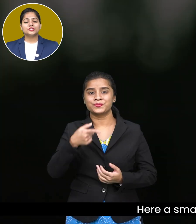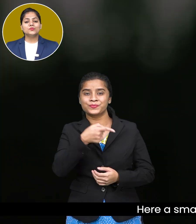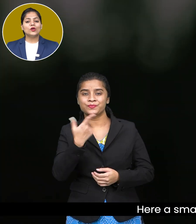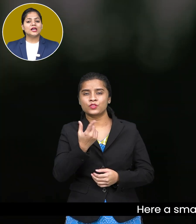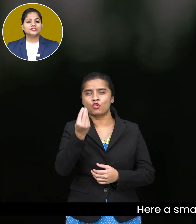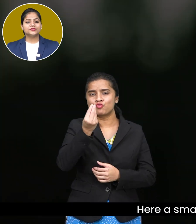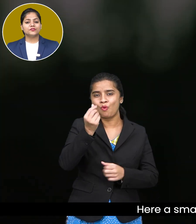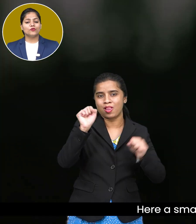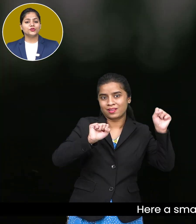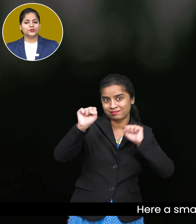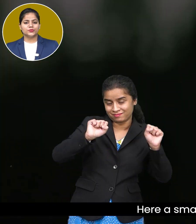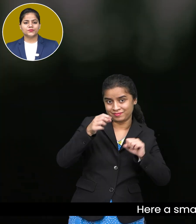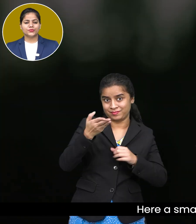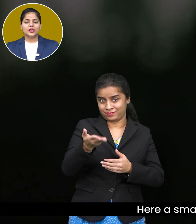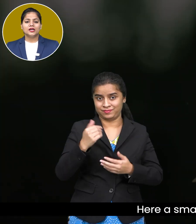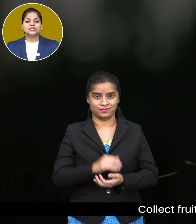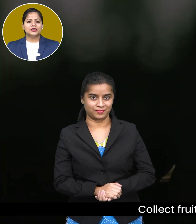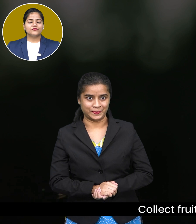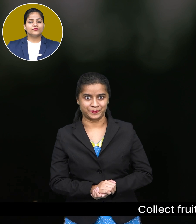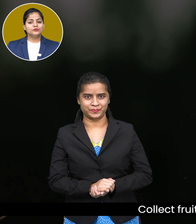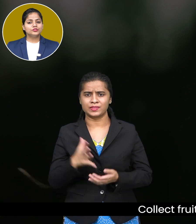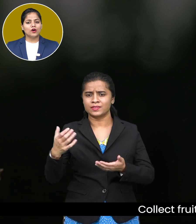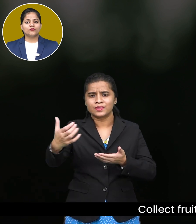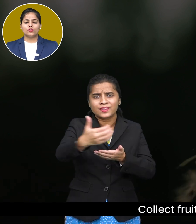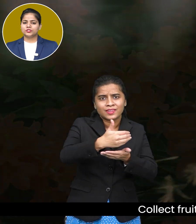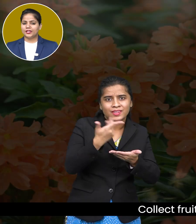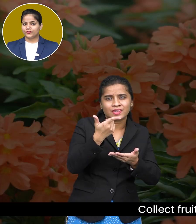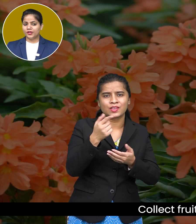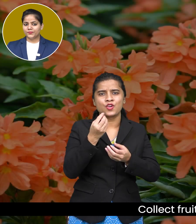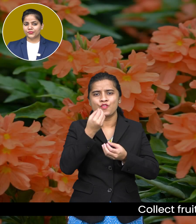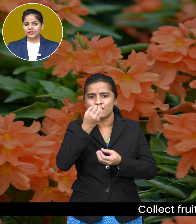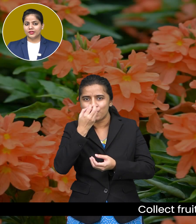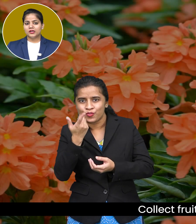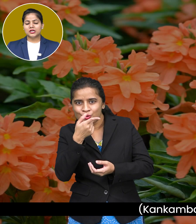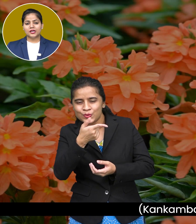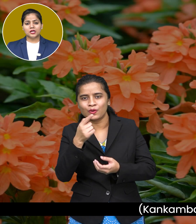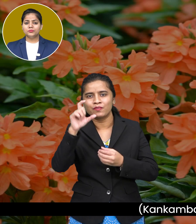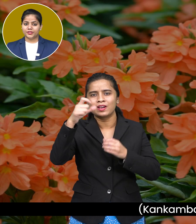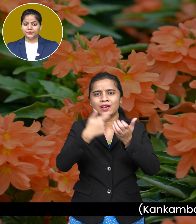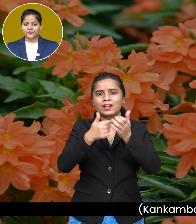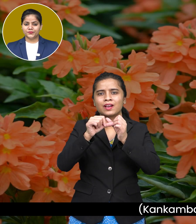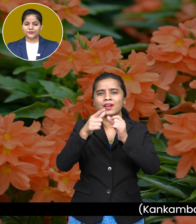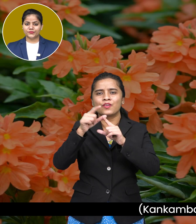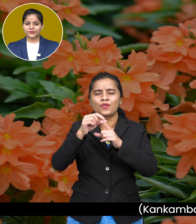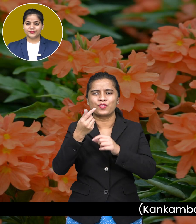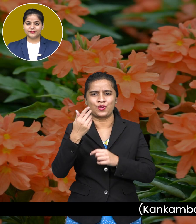Here, a small activity for you. Collect fruits of Crossandra,